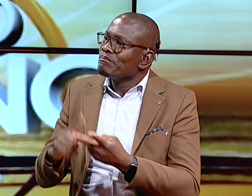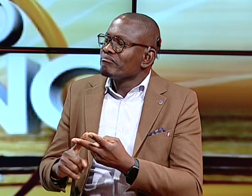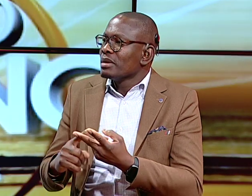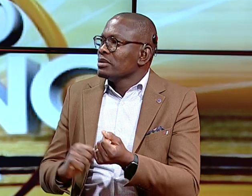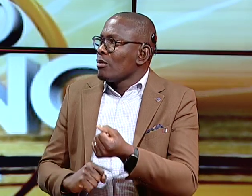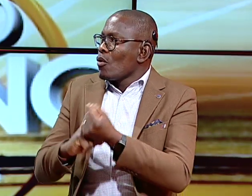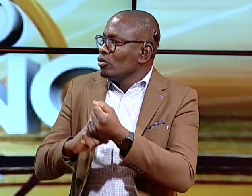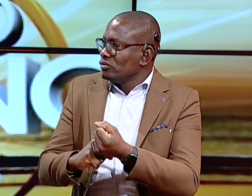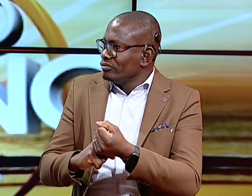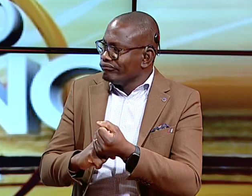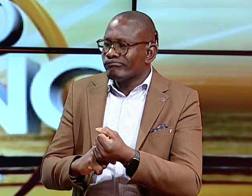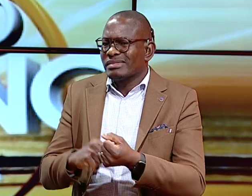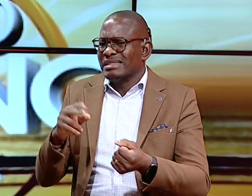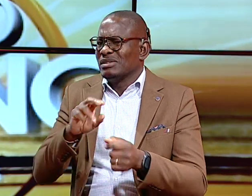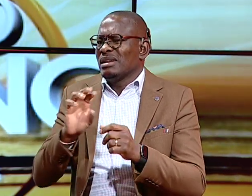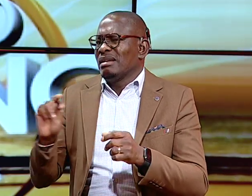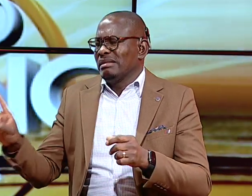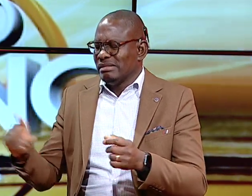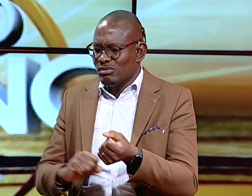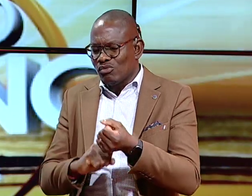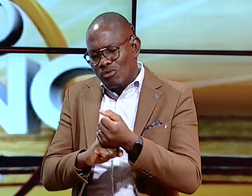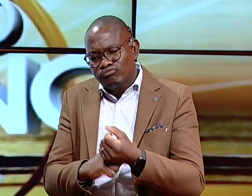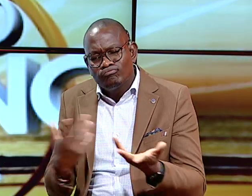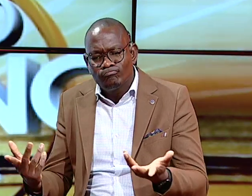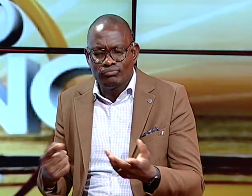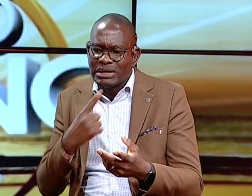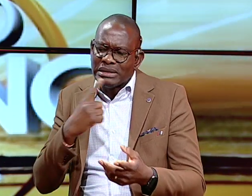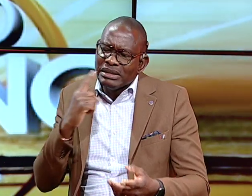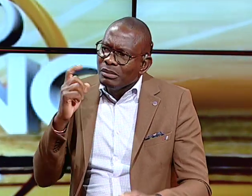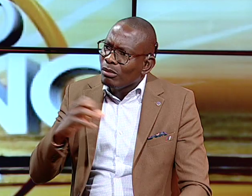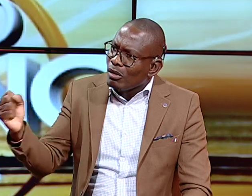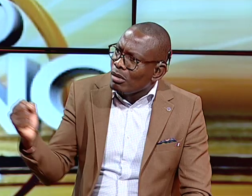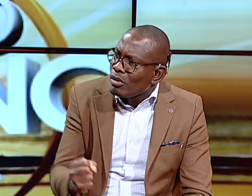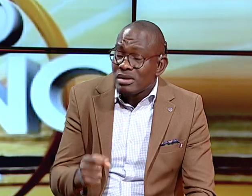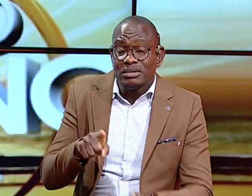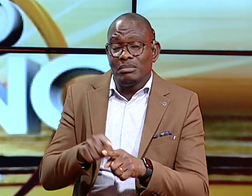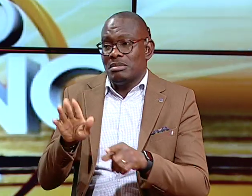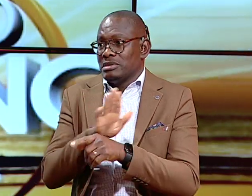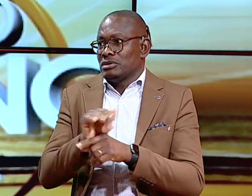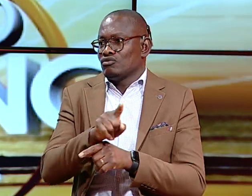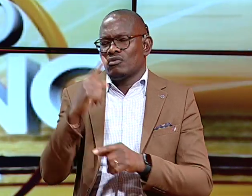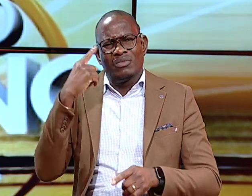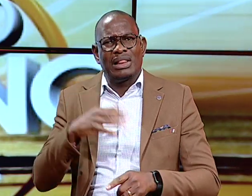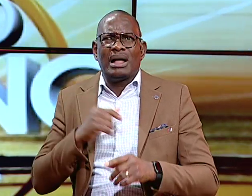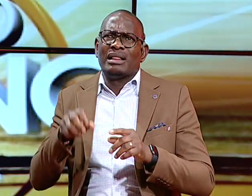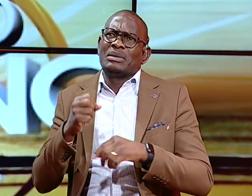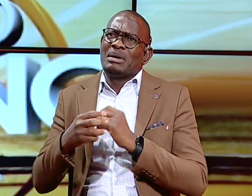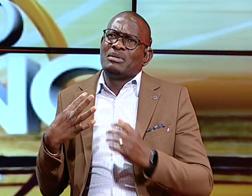language is an official language. Gain that support and come behind us to support us, and also in the employment